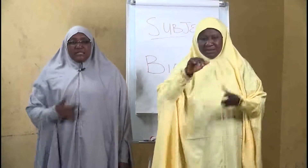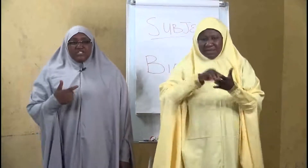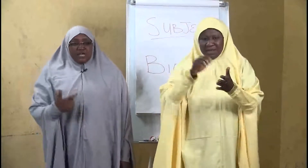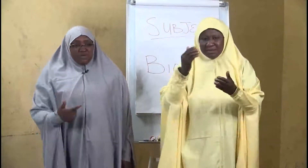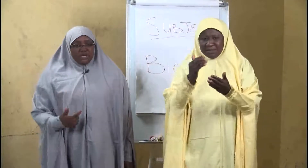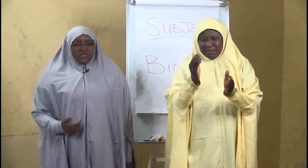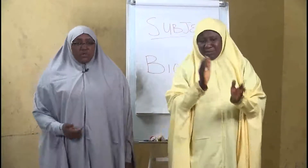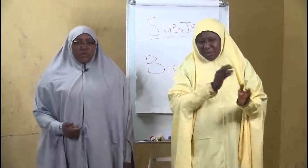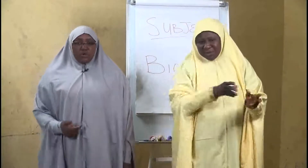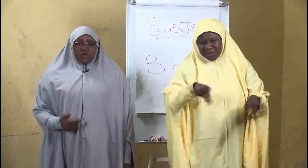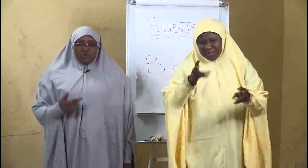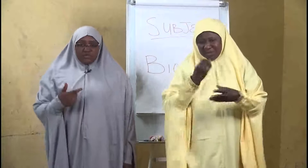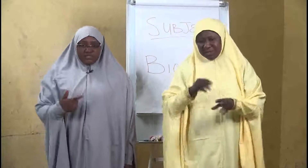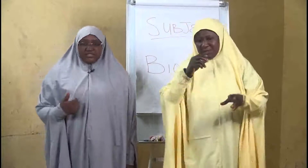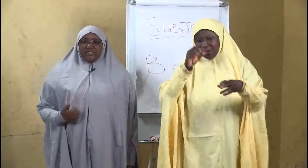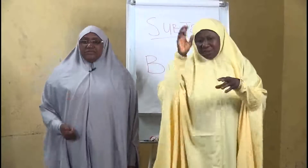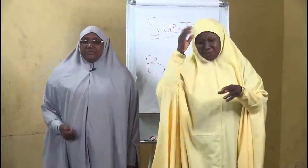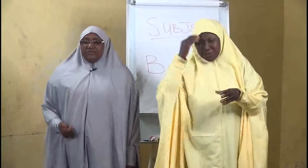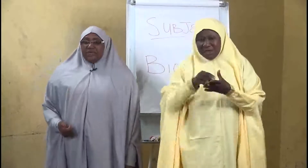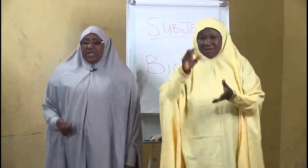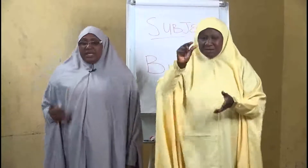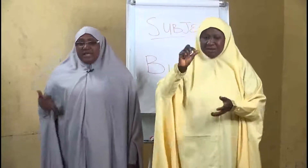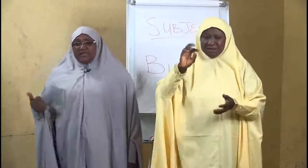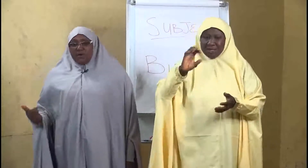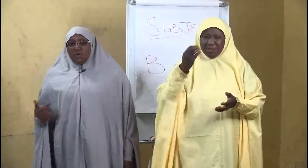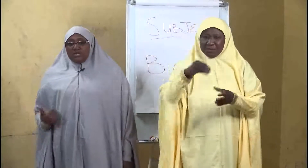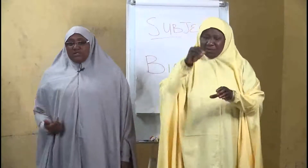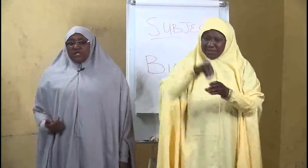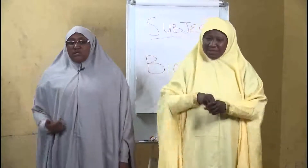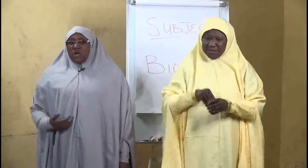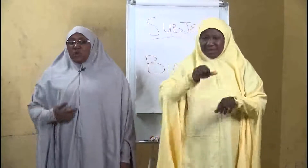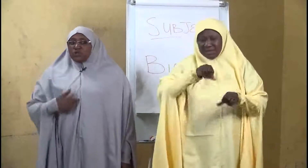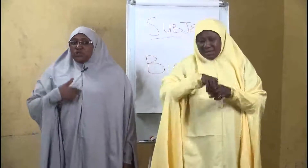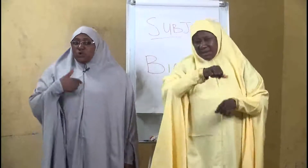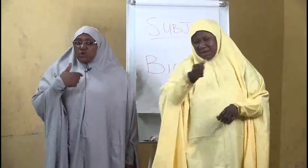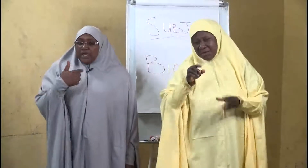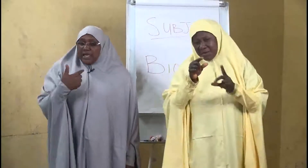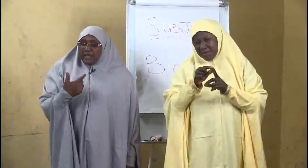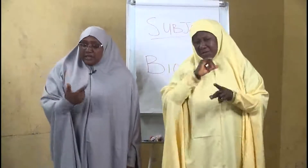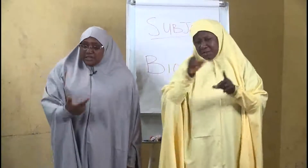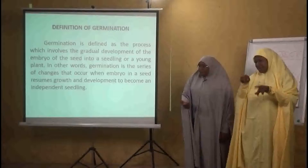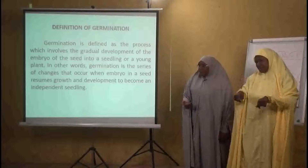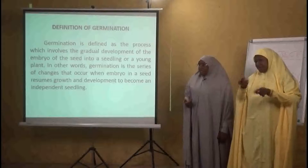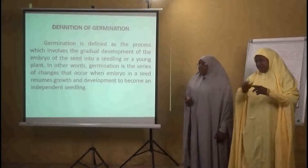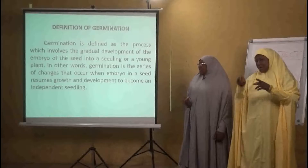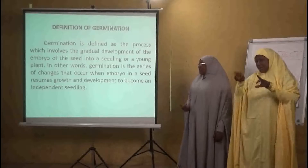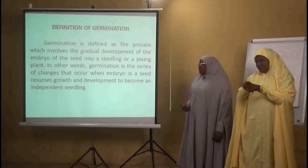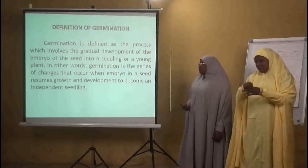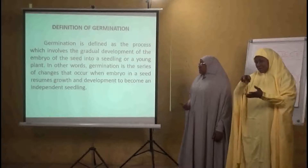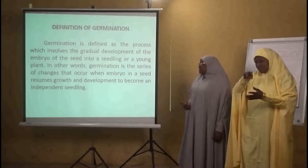as germination of seed. In another word, you can also